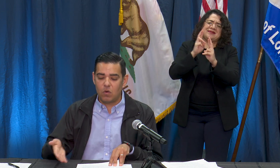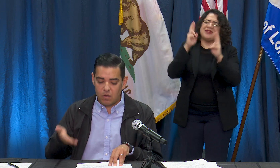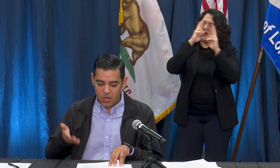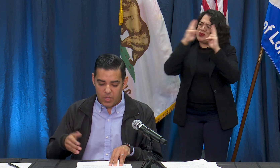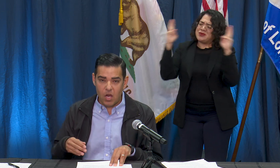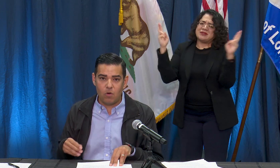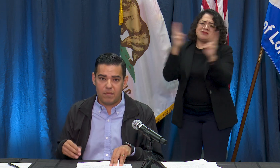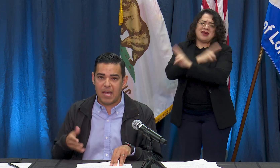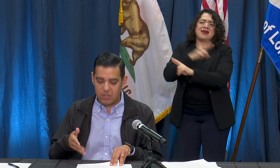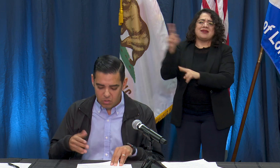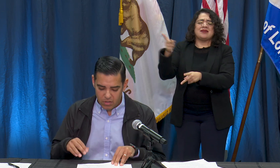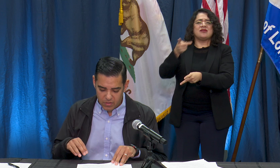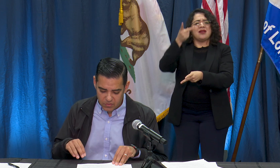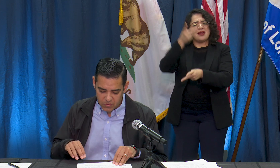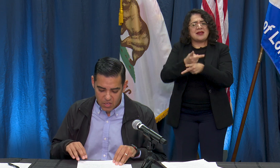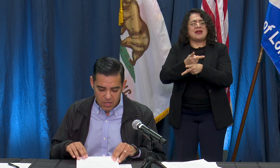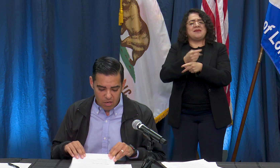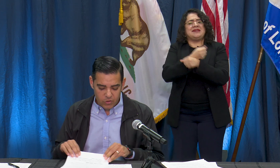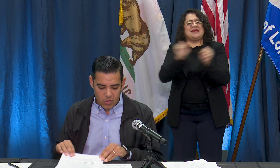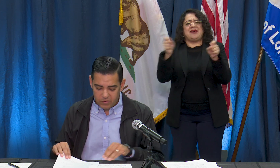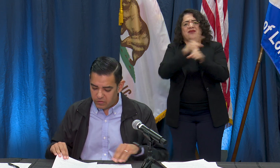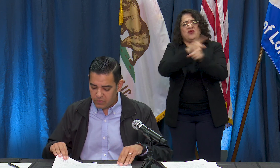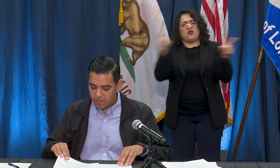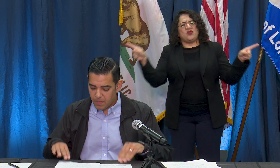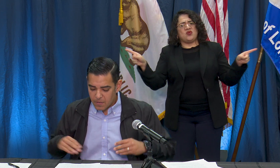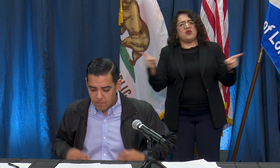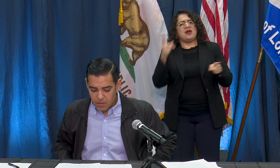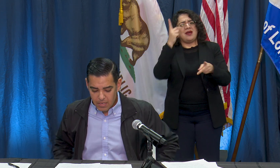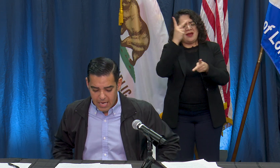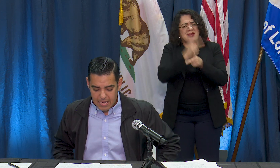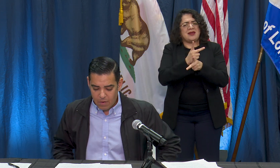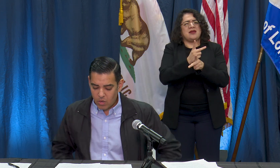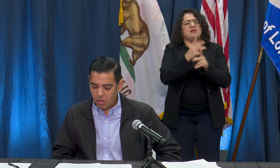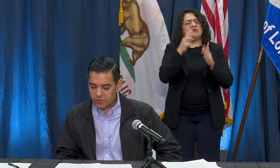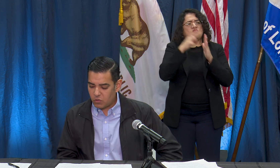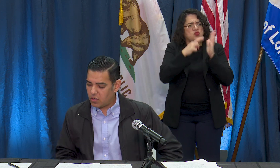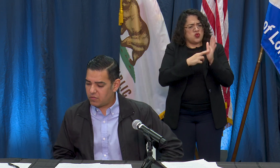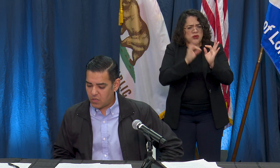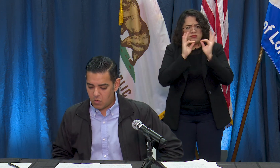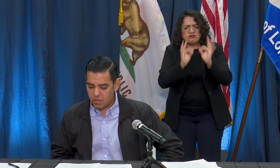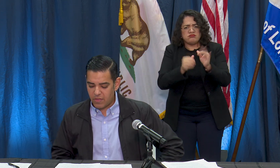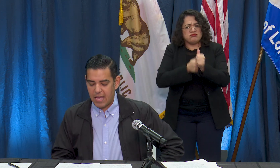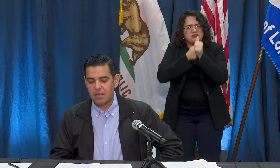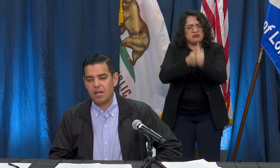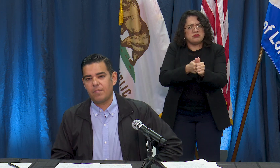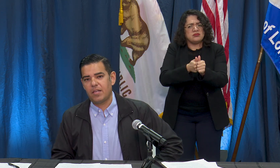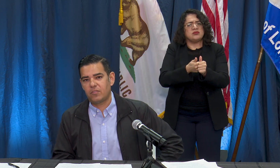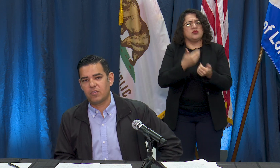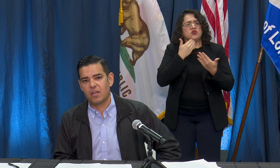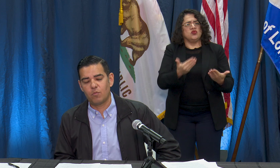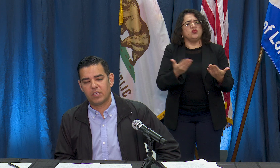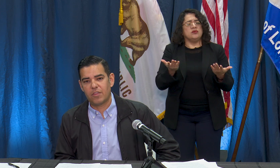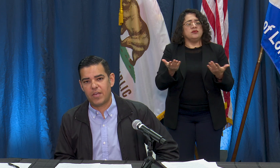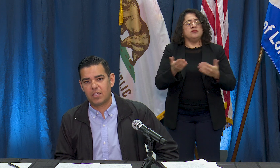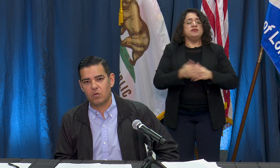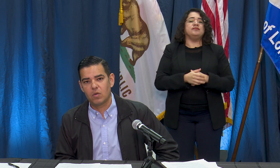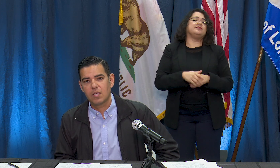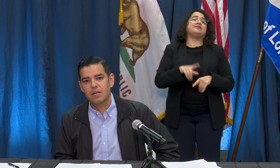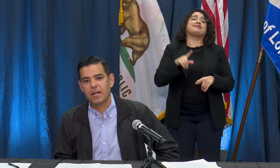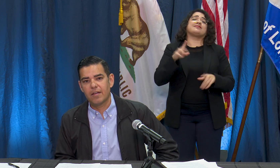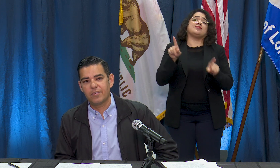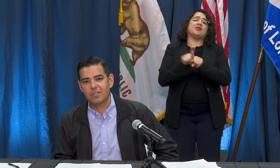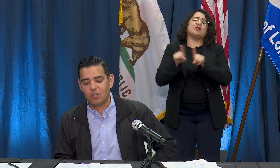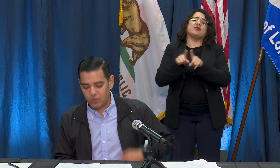maintain order, and we owe them that during this health crisis. And I want to also just note that, and this is really a thank